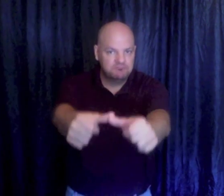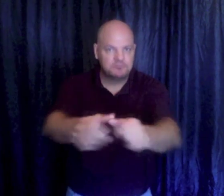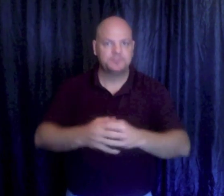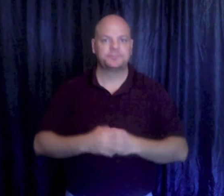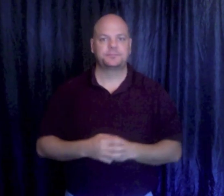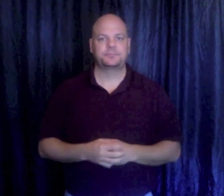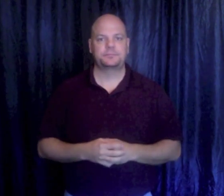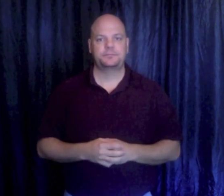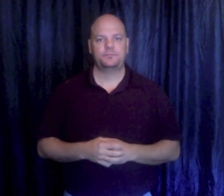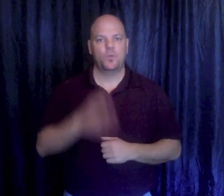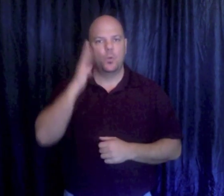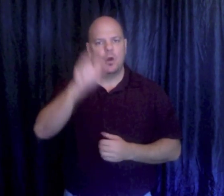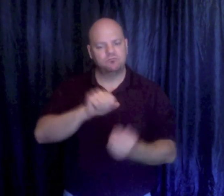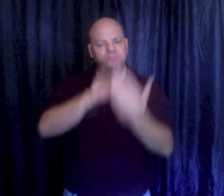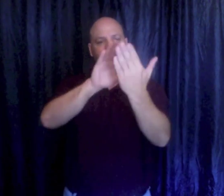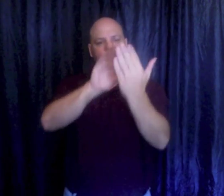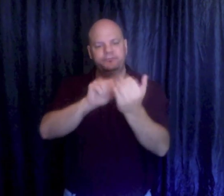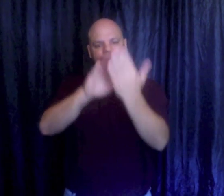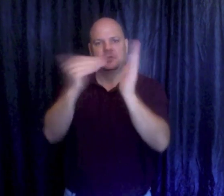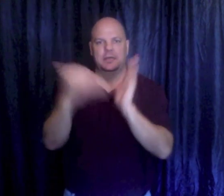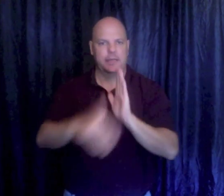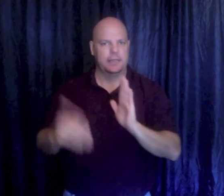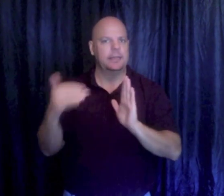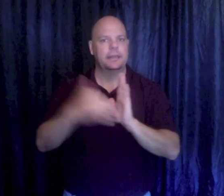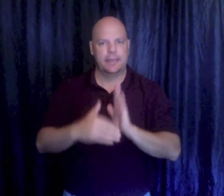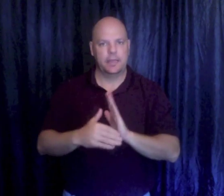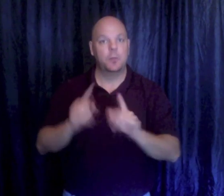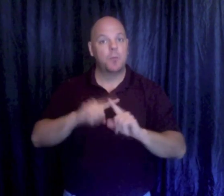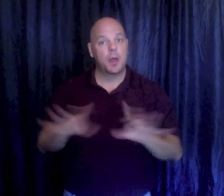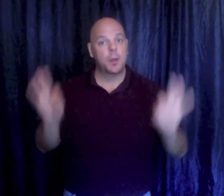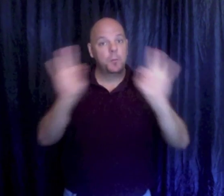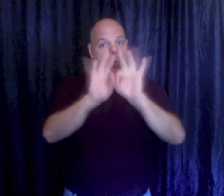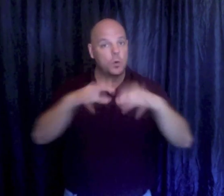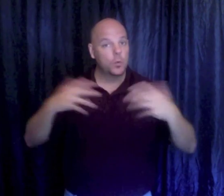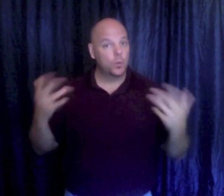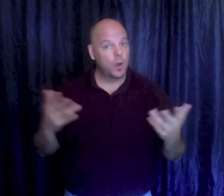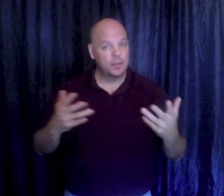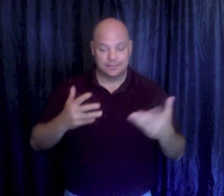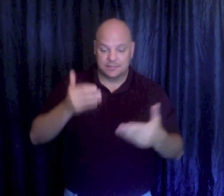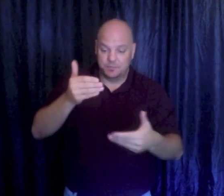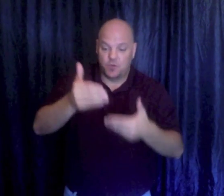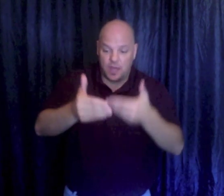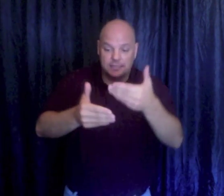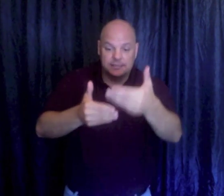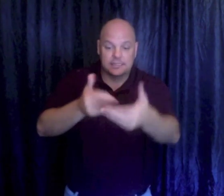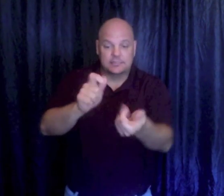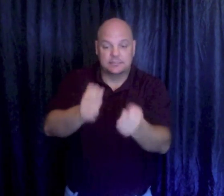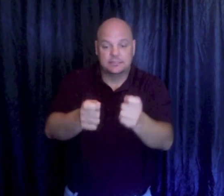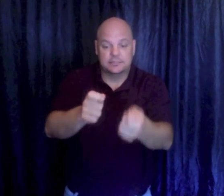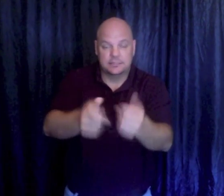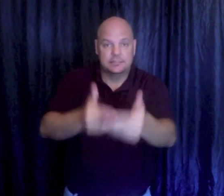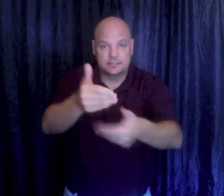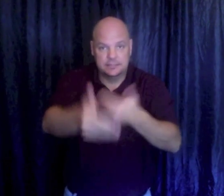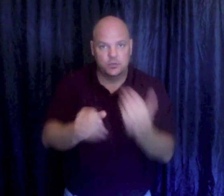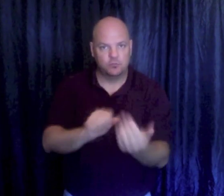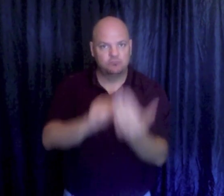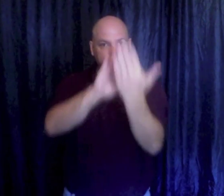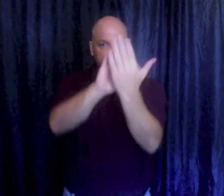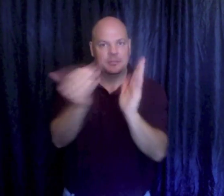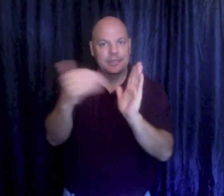encounter this over and over again. But the great thing is that it's a process. You'll encounter this thing over and over again, and so you'll get